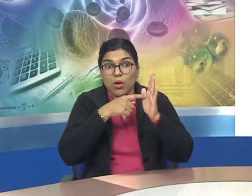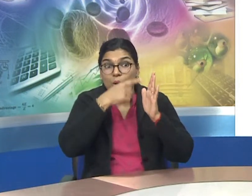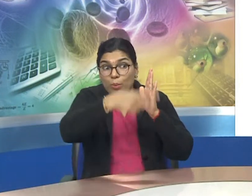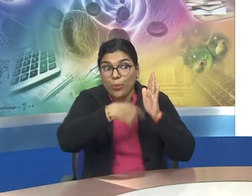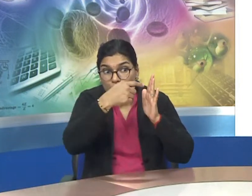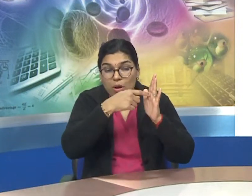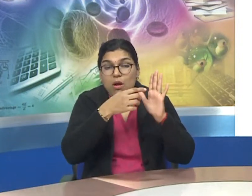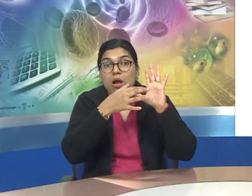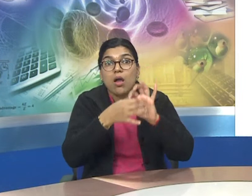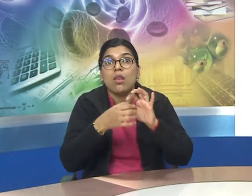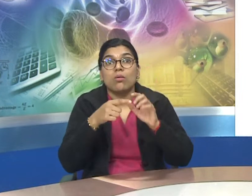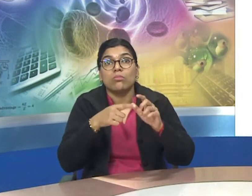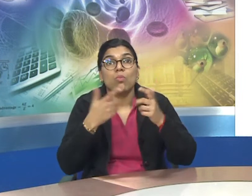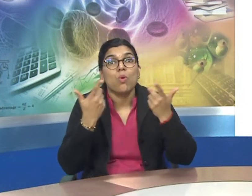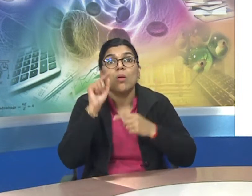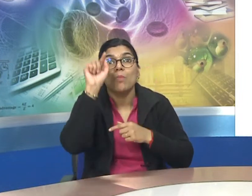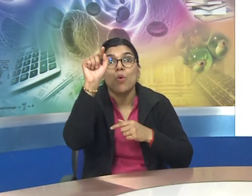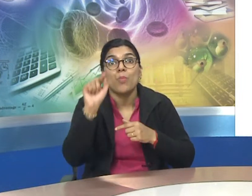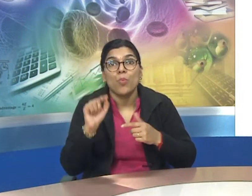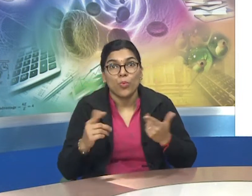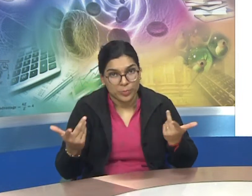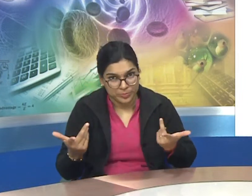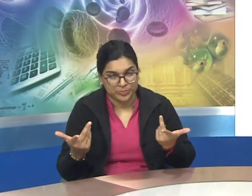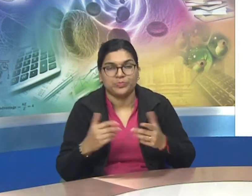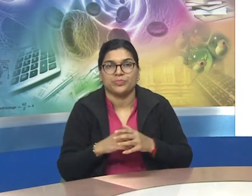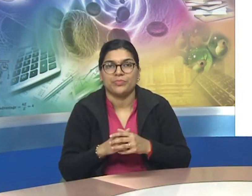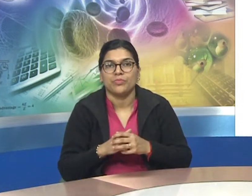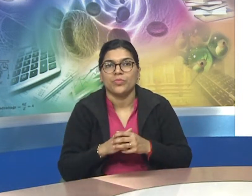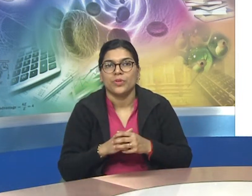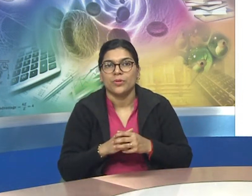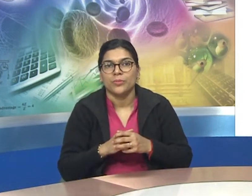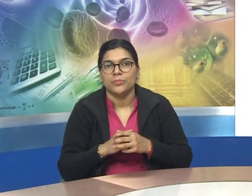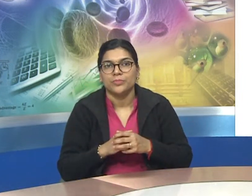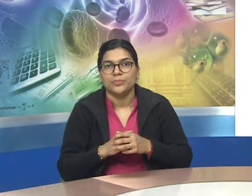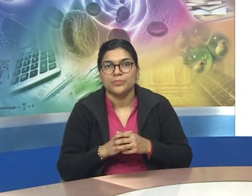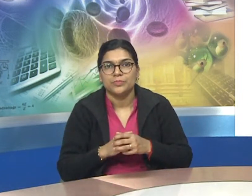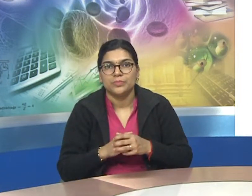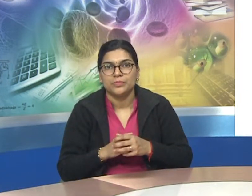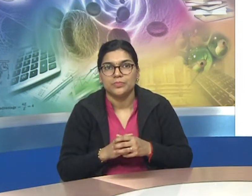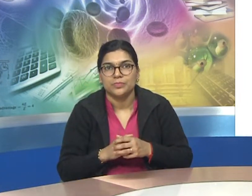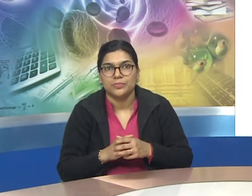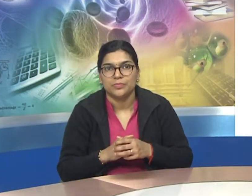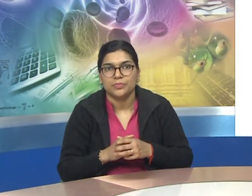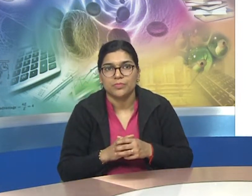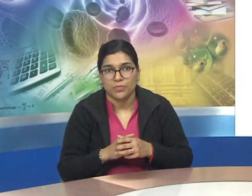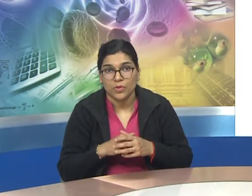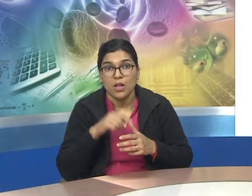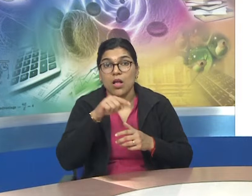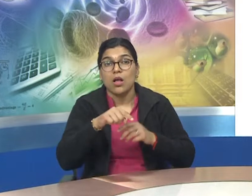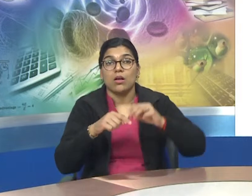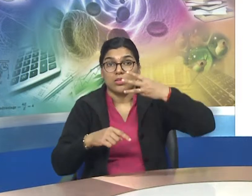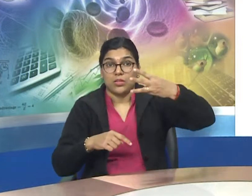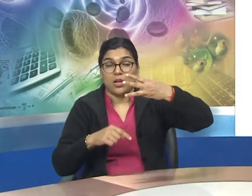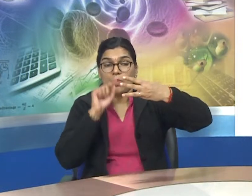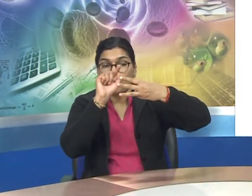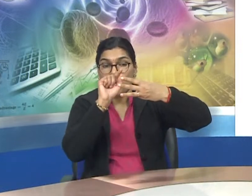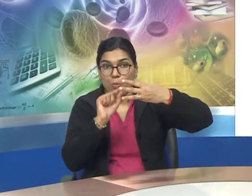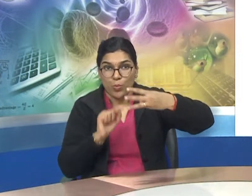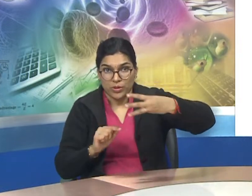This exercise questions are from the lesson which we just read, the fuel of the future,